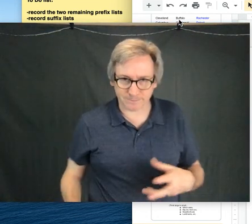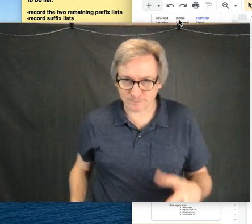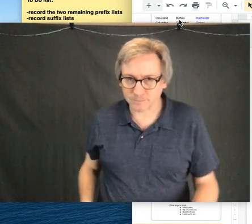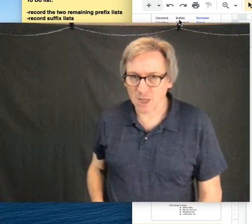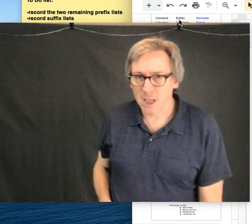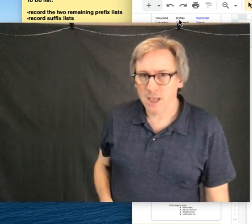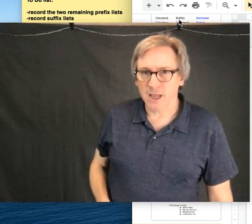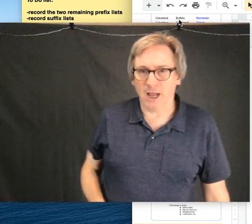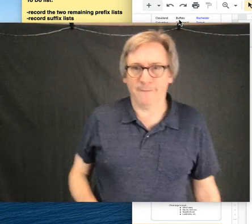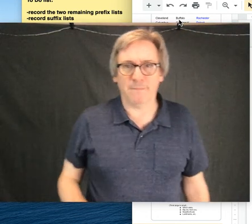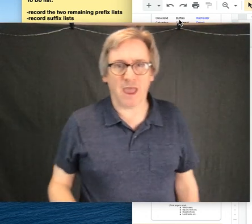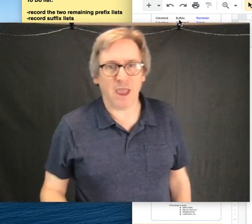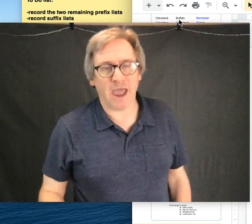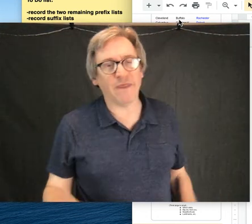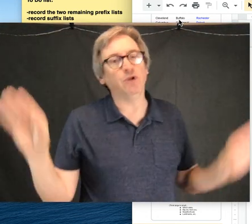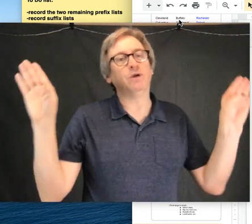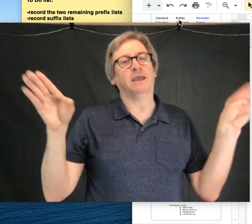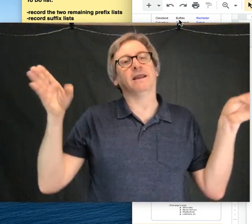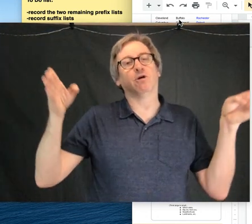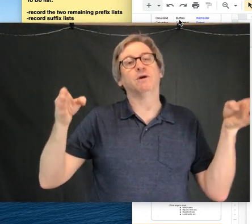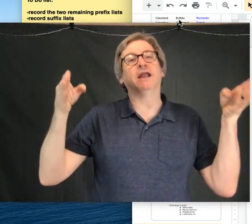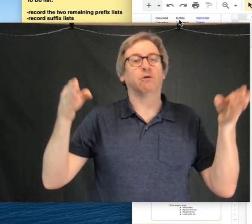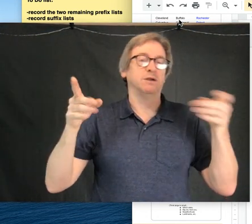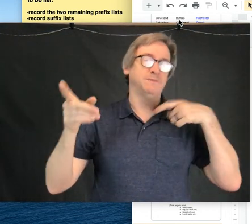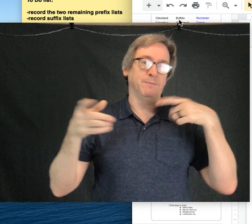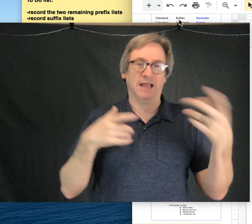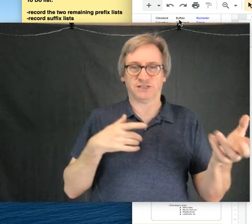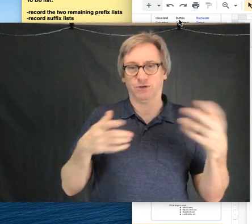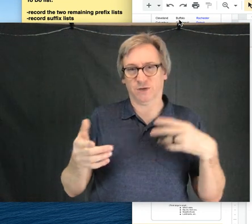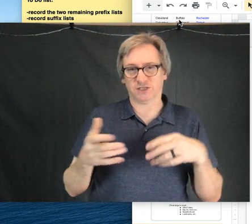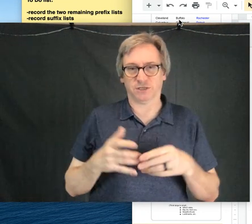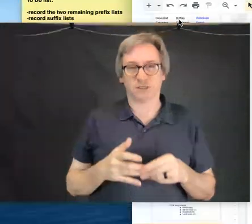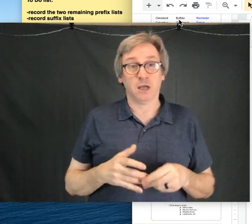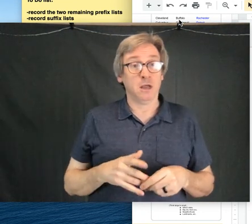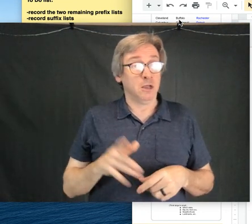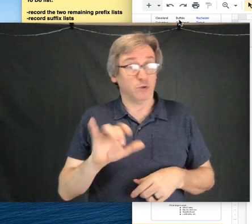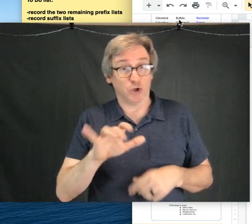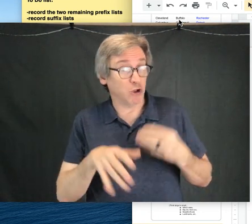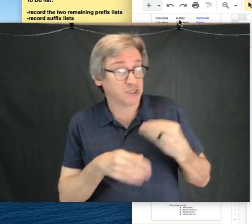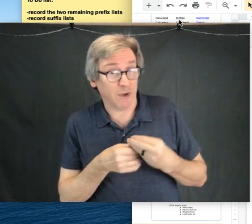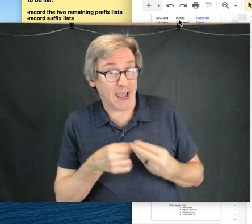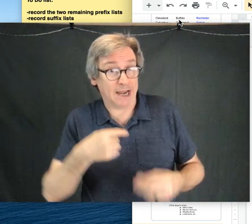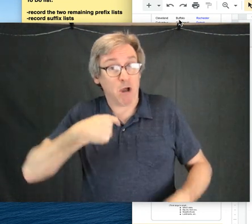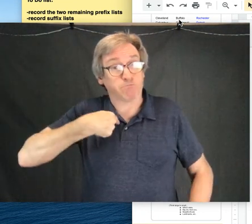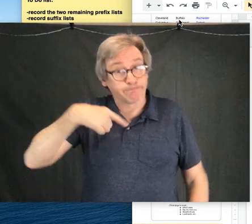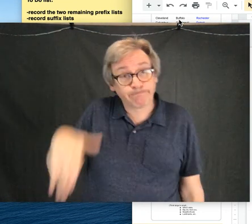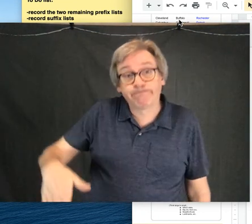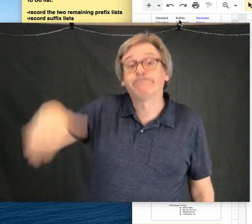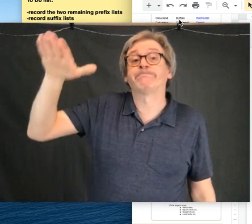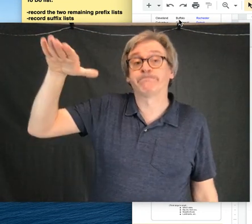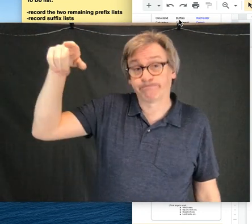want. And then you can get narrower and narrower as people ask you questions. You can also add,